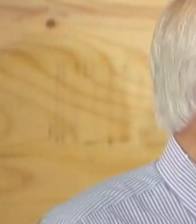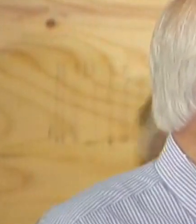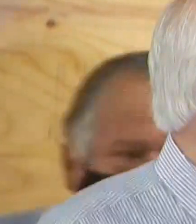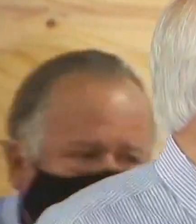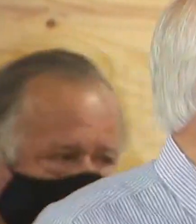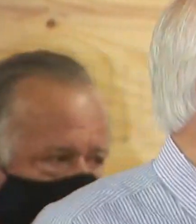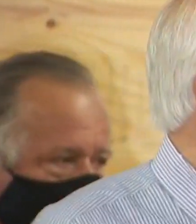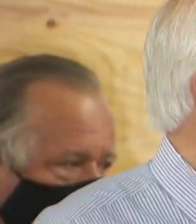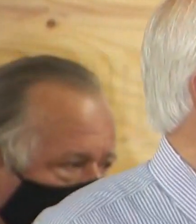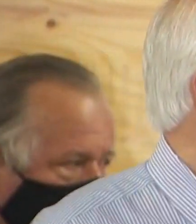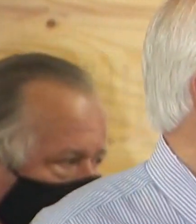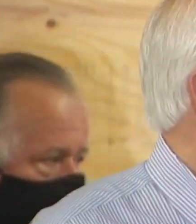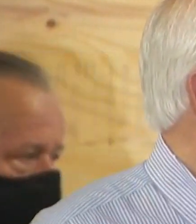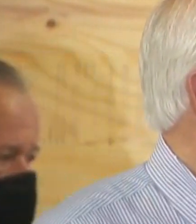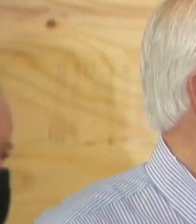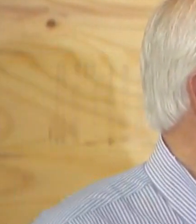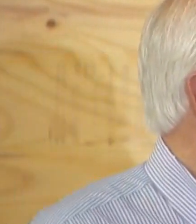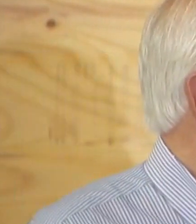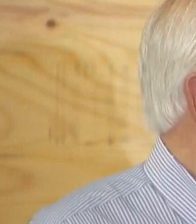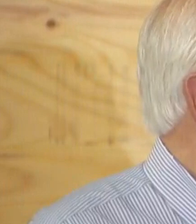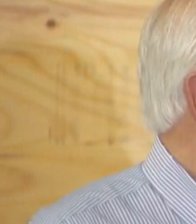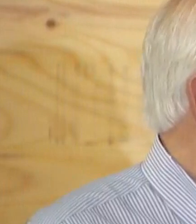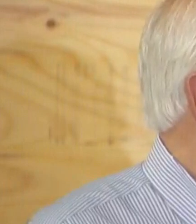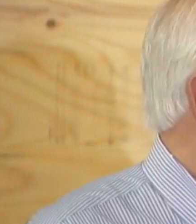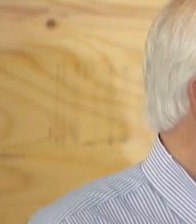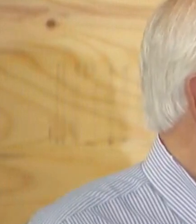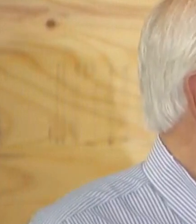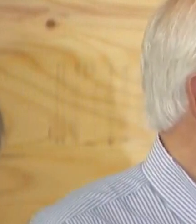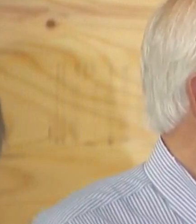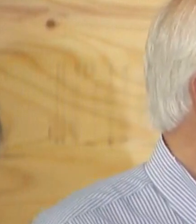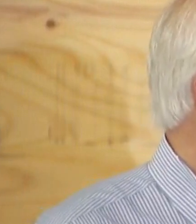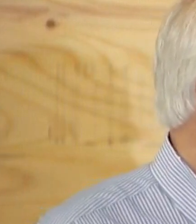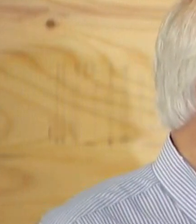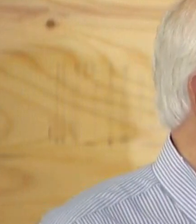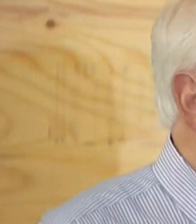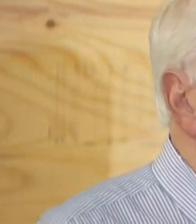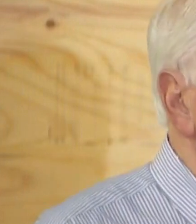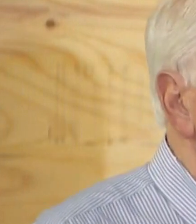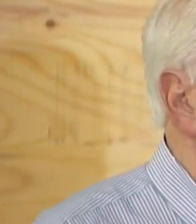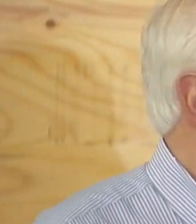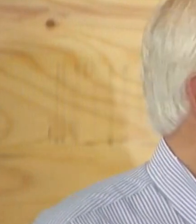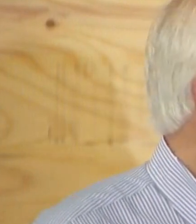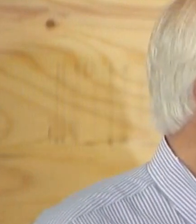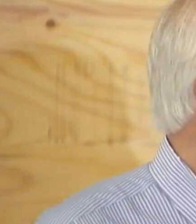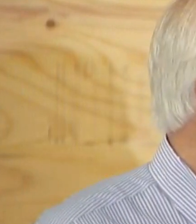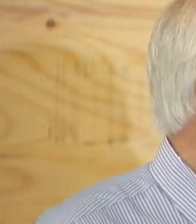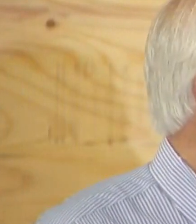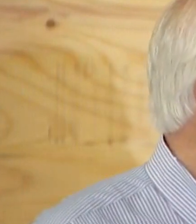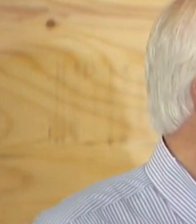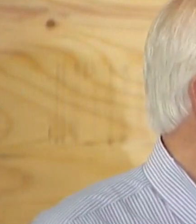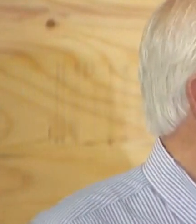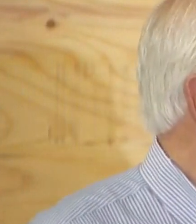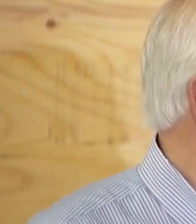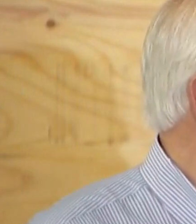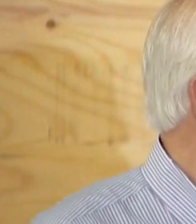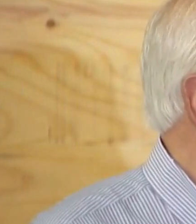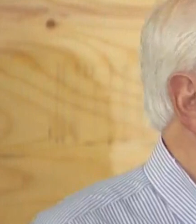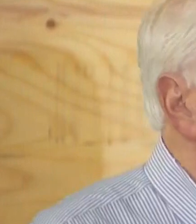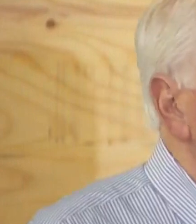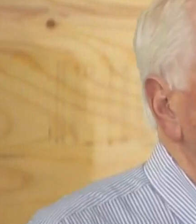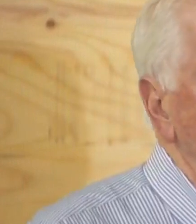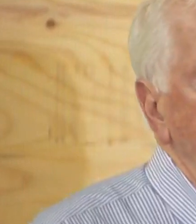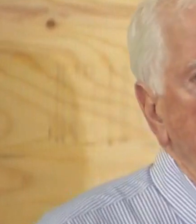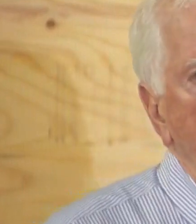our area to see firsthand what this means to our community and for all the help that you've provided so